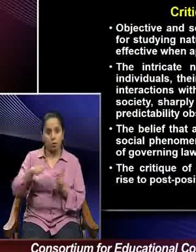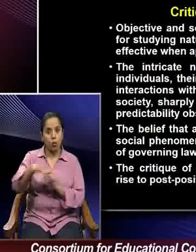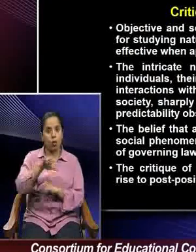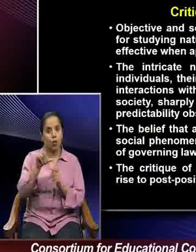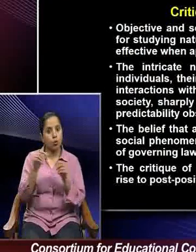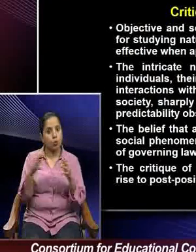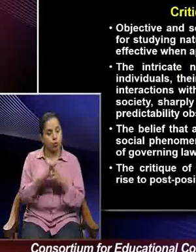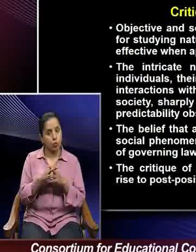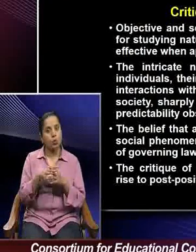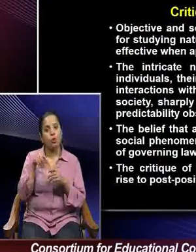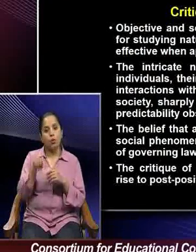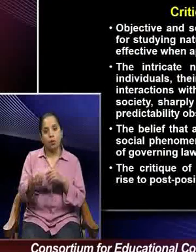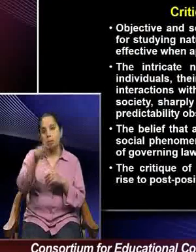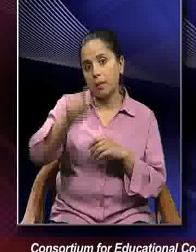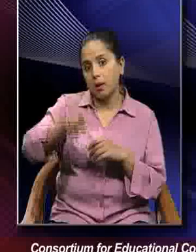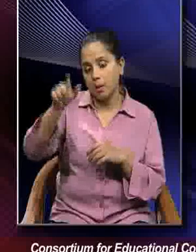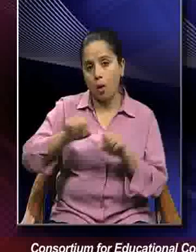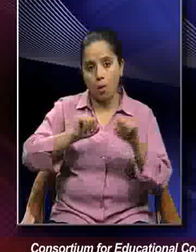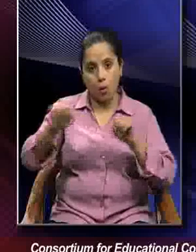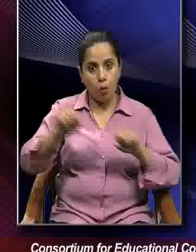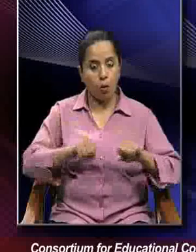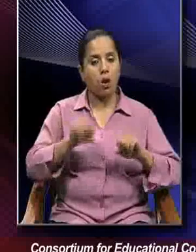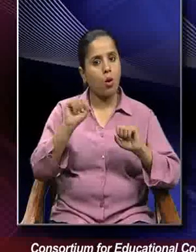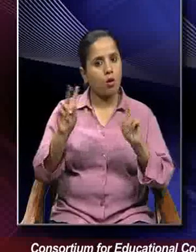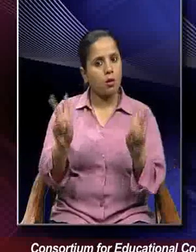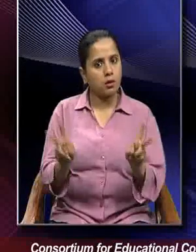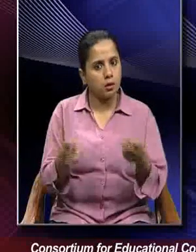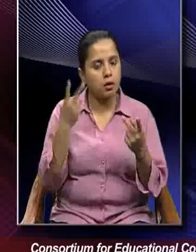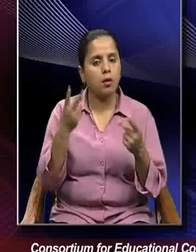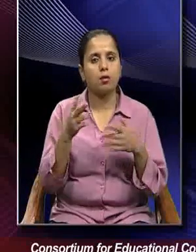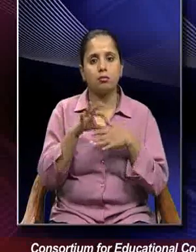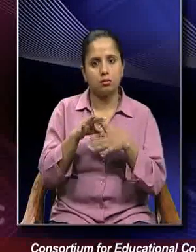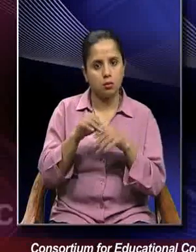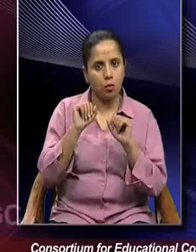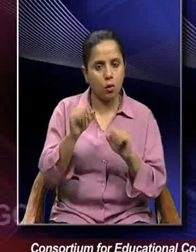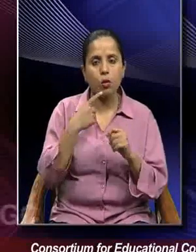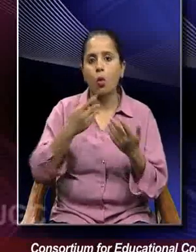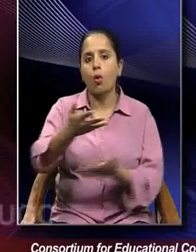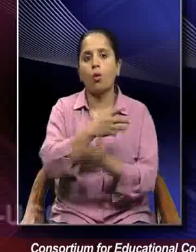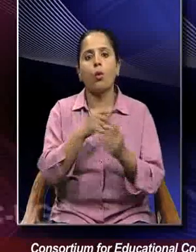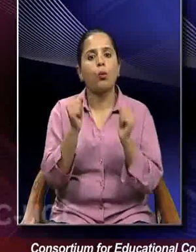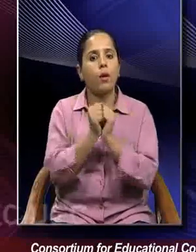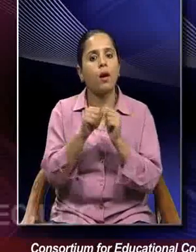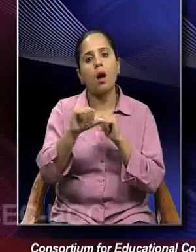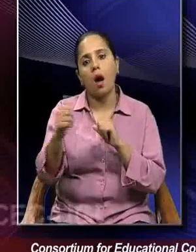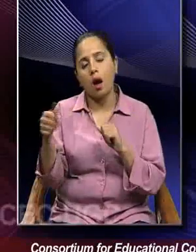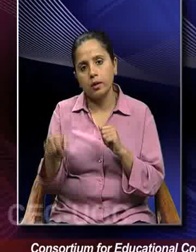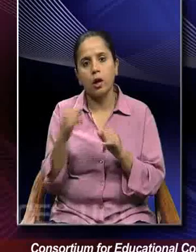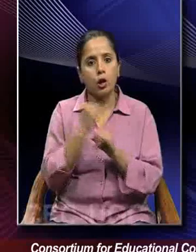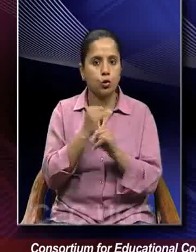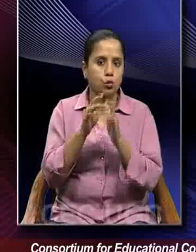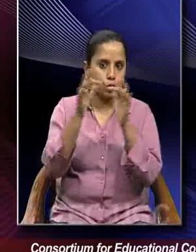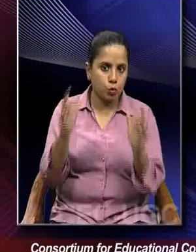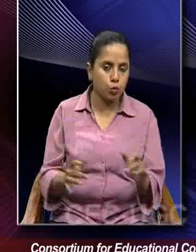laws that regulate individuals, their unique characteristics, their interactions with each other, institutions,